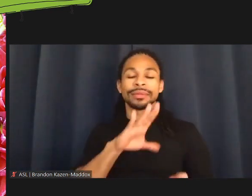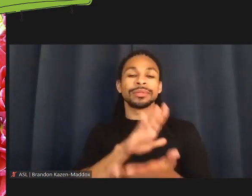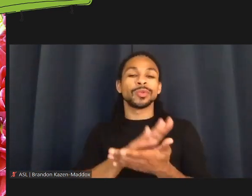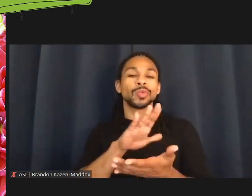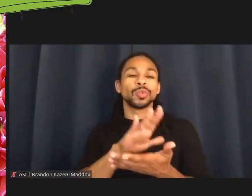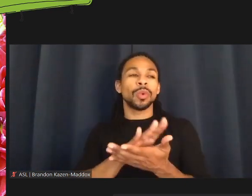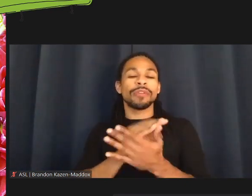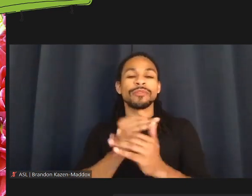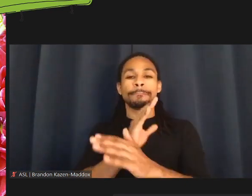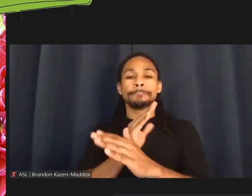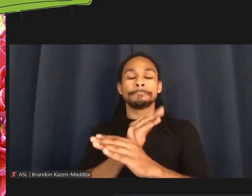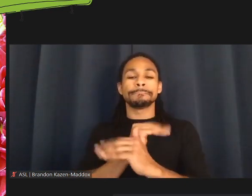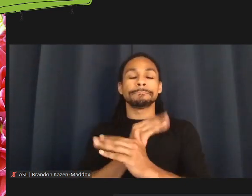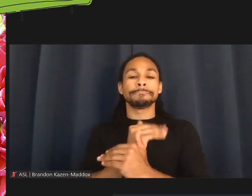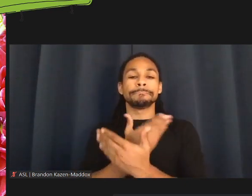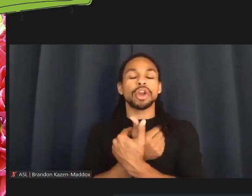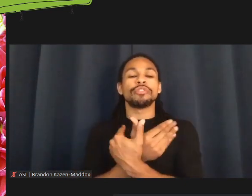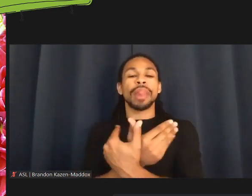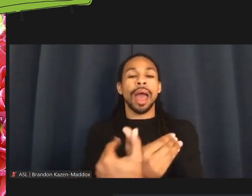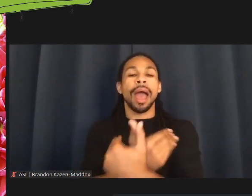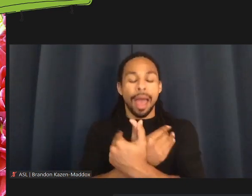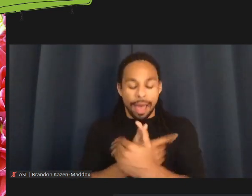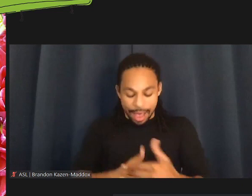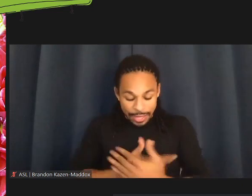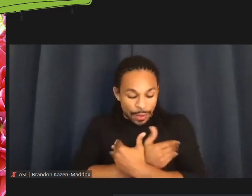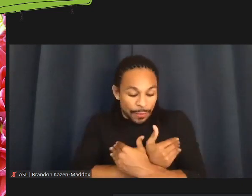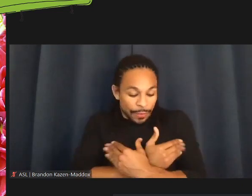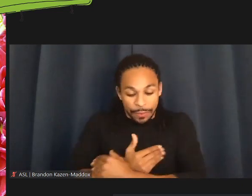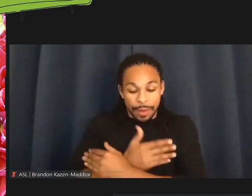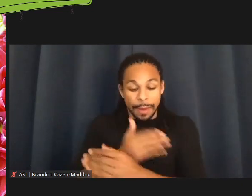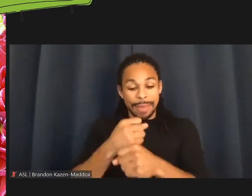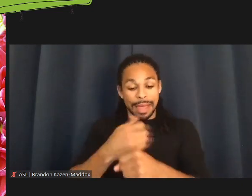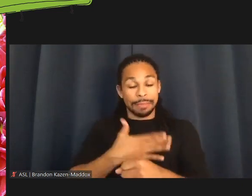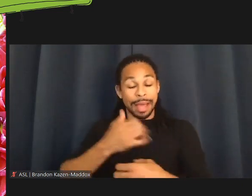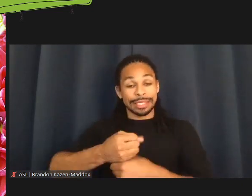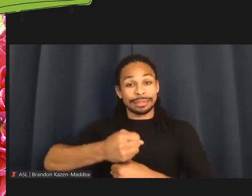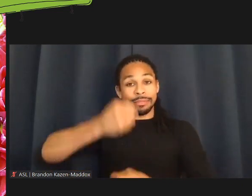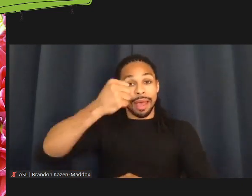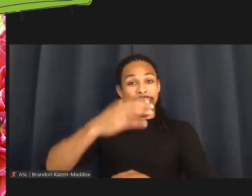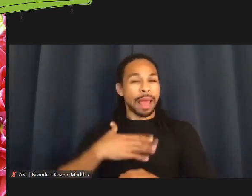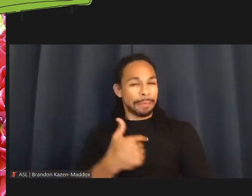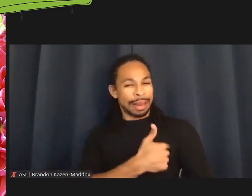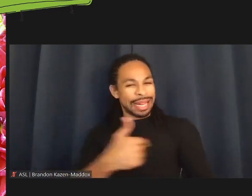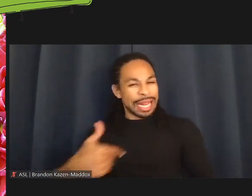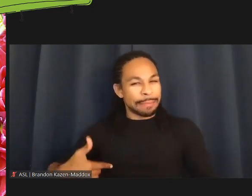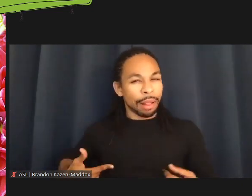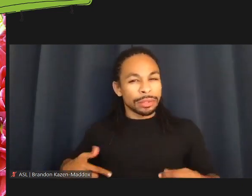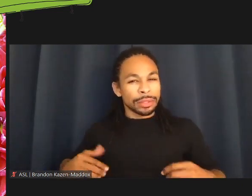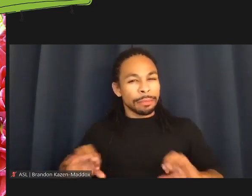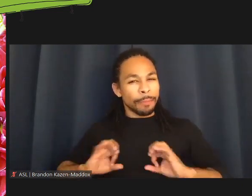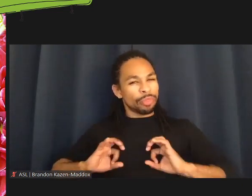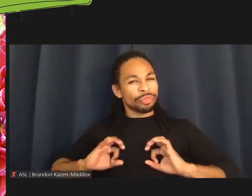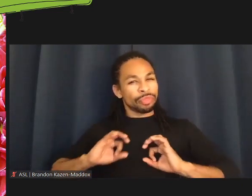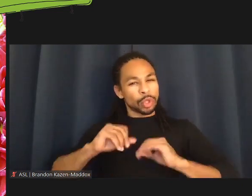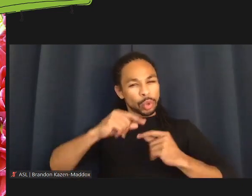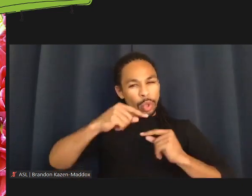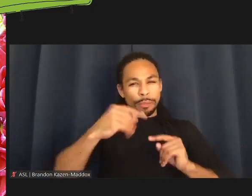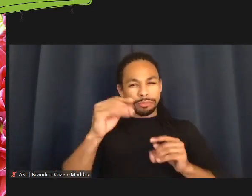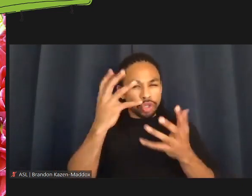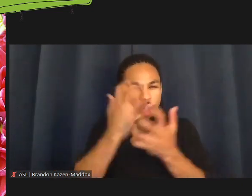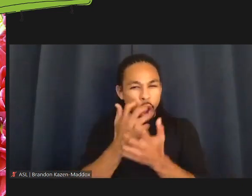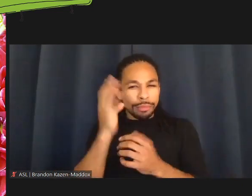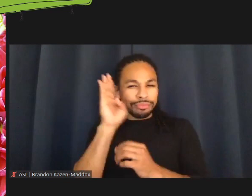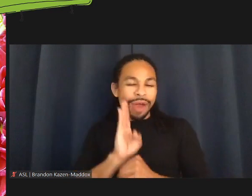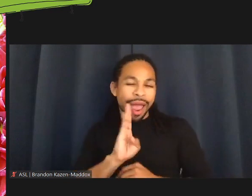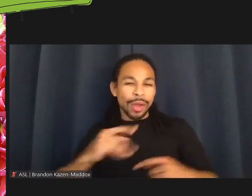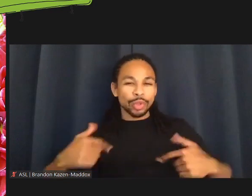spine. My breasts are small, the nipples dark brown screws. My ring finger is still crooked, but